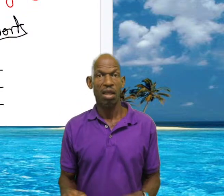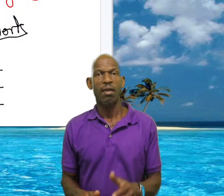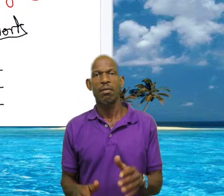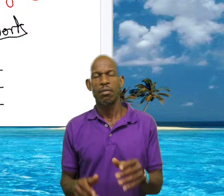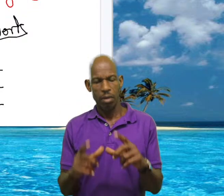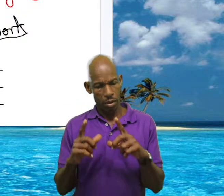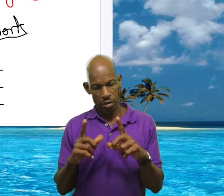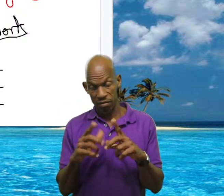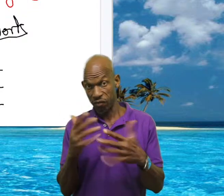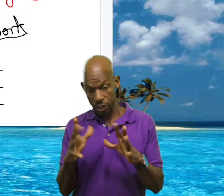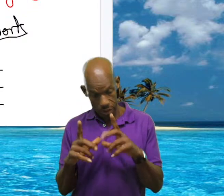All right.